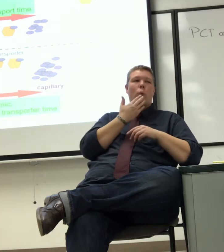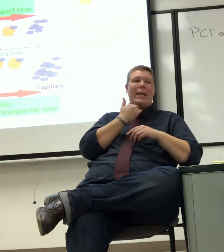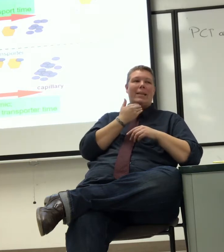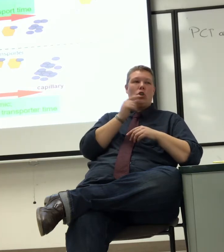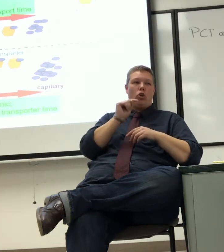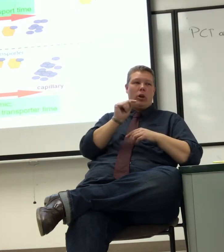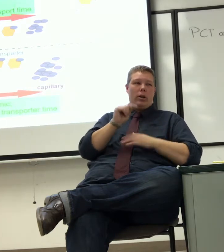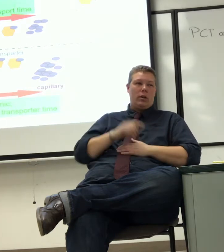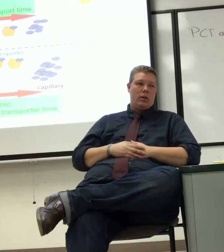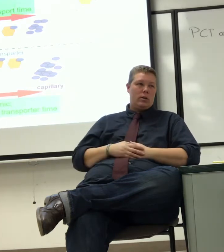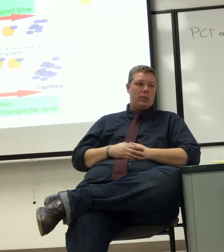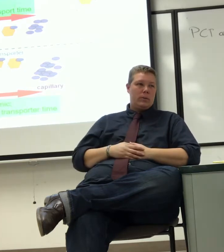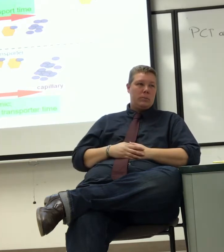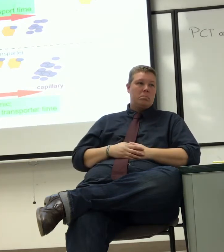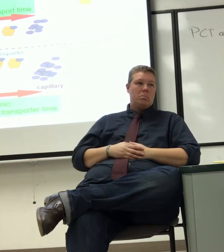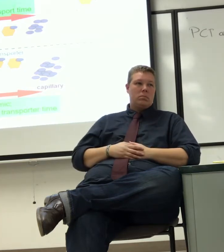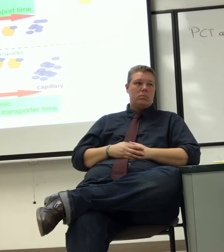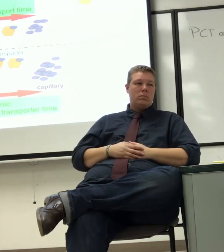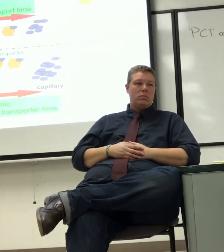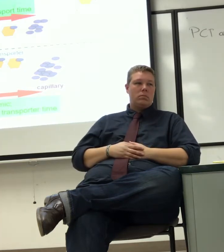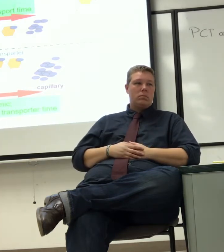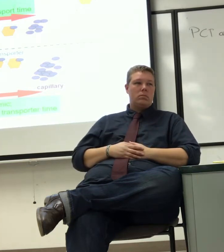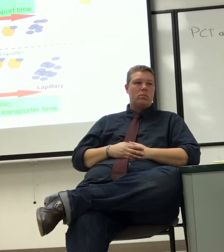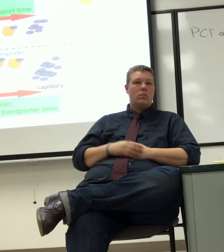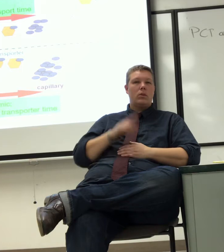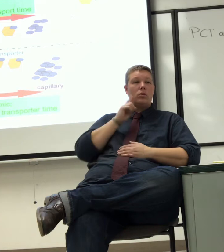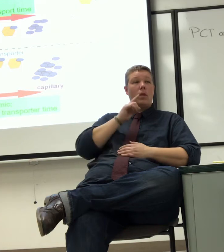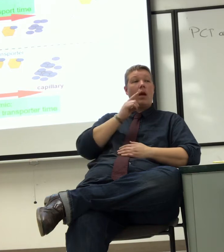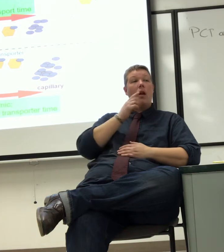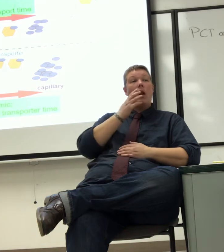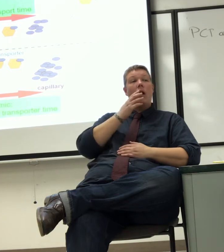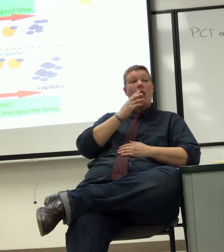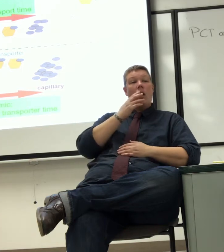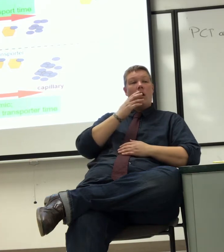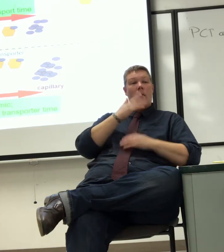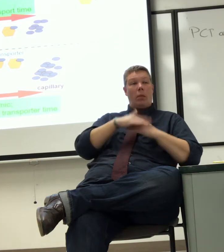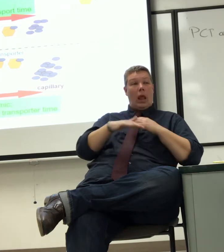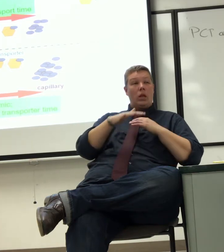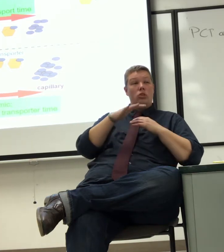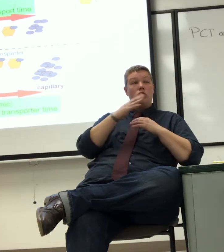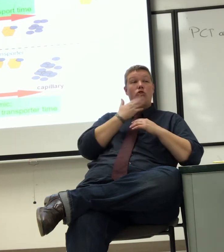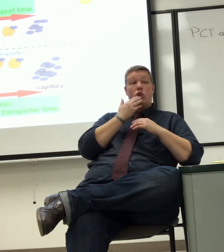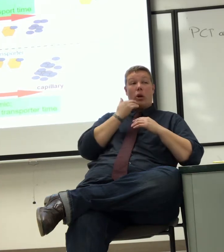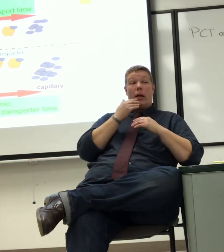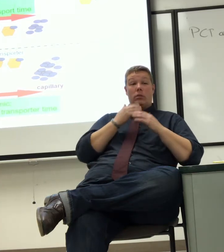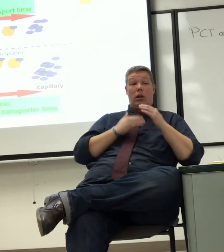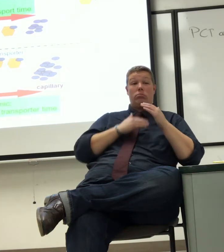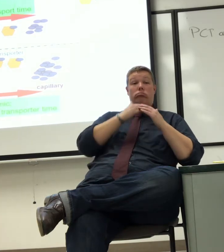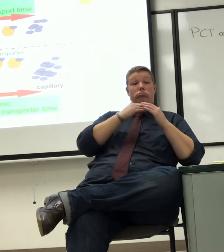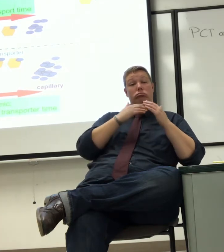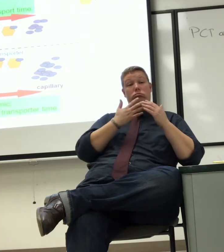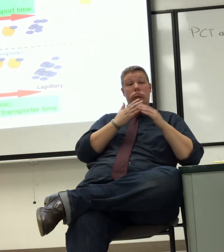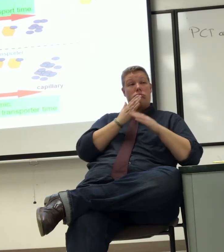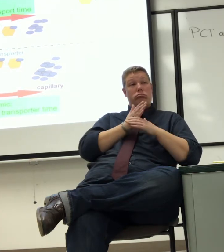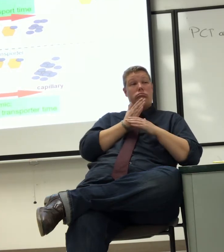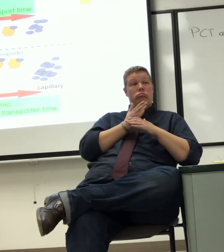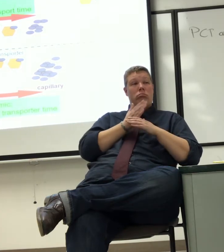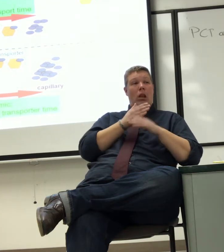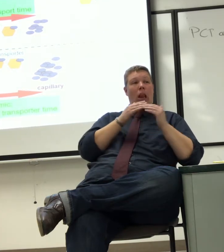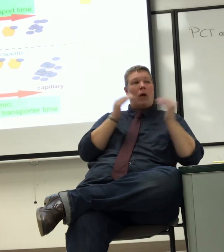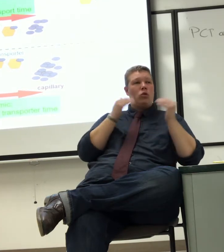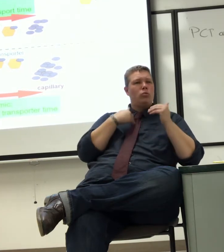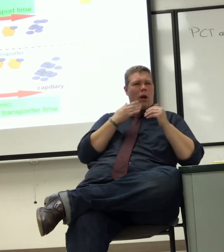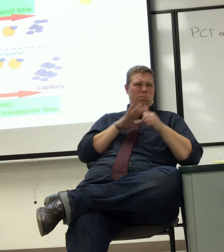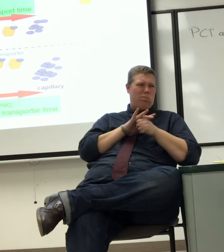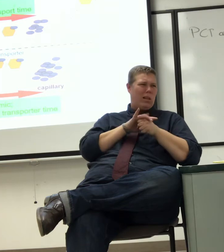So that's the idea there. If blood sugar is at a reasonable level, euglycemic, you should have plenty of transporters. And